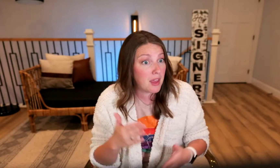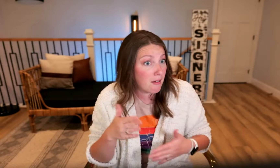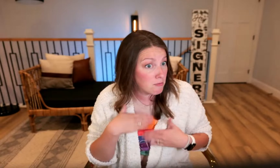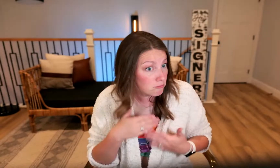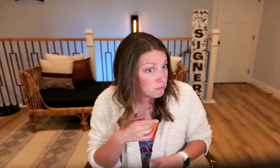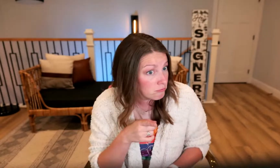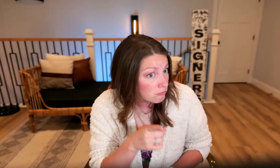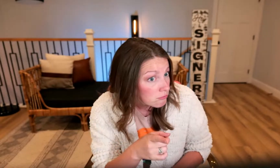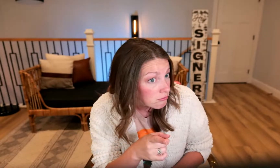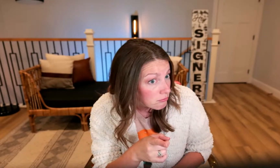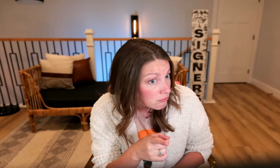thing.